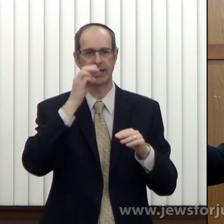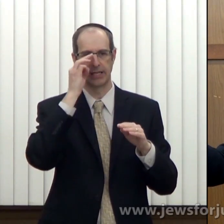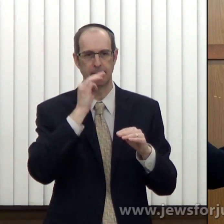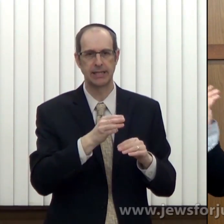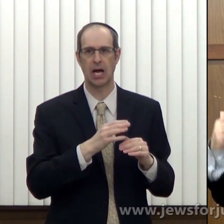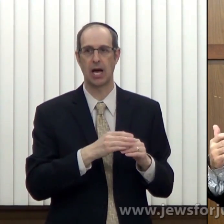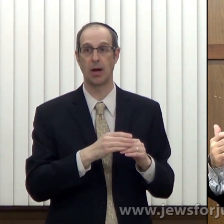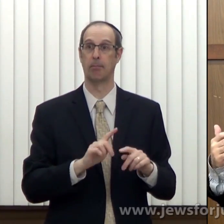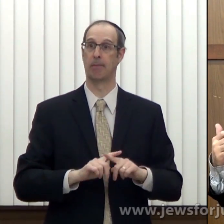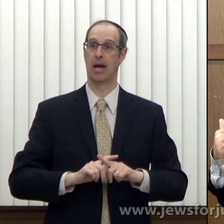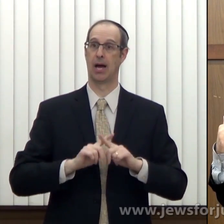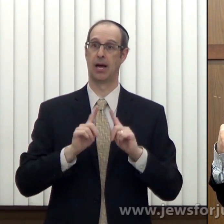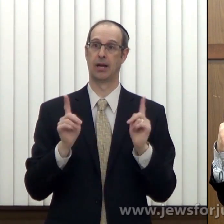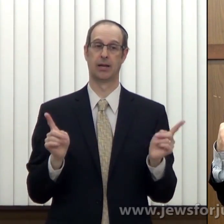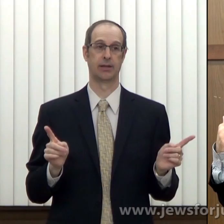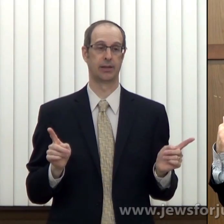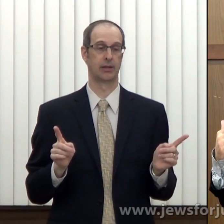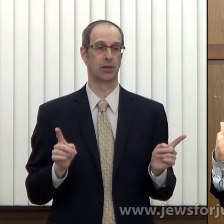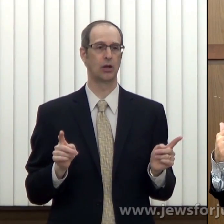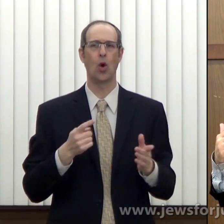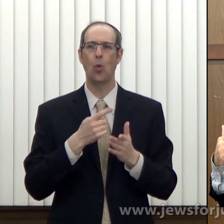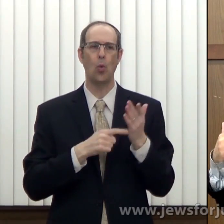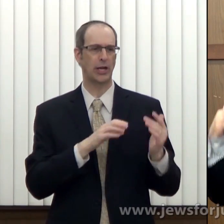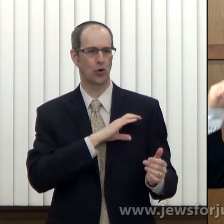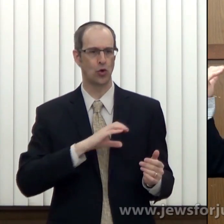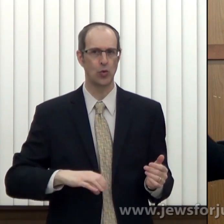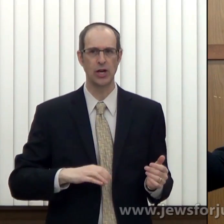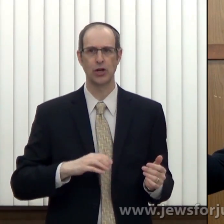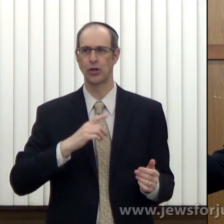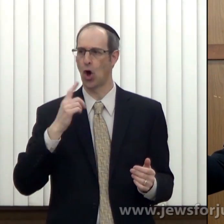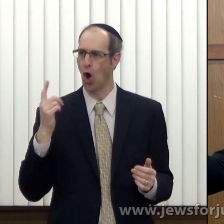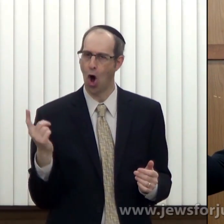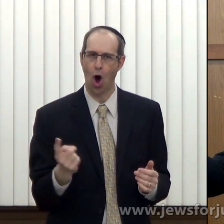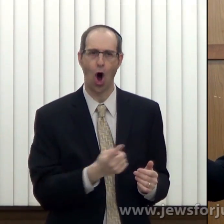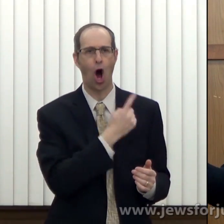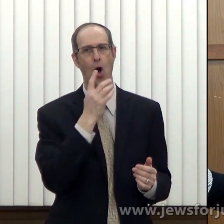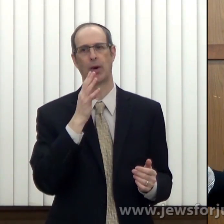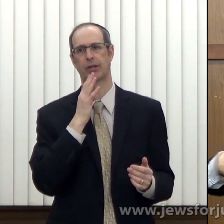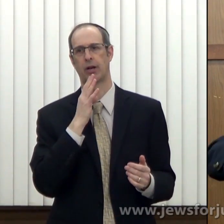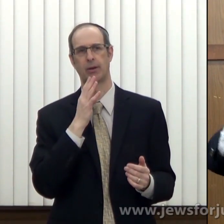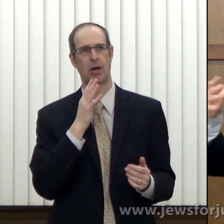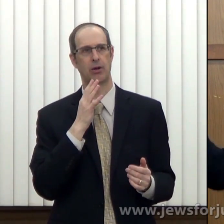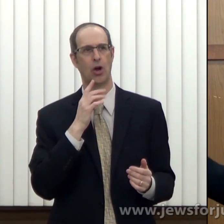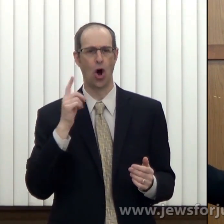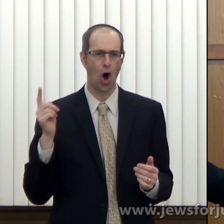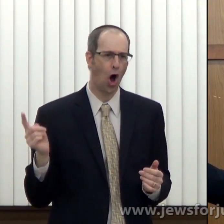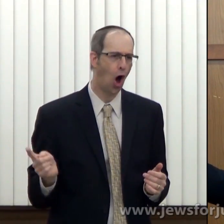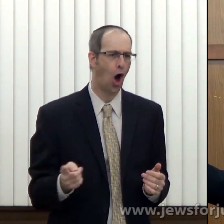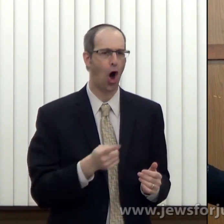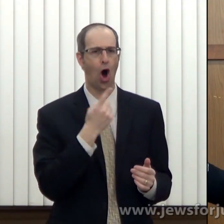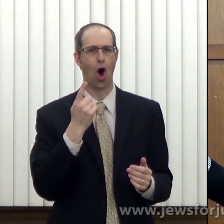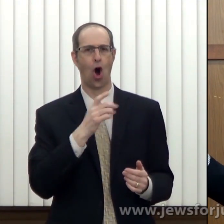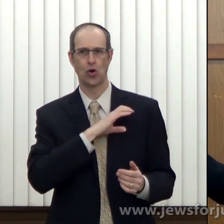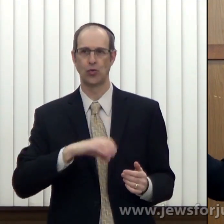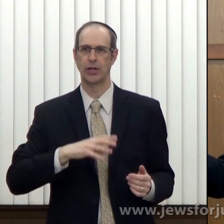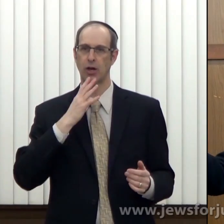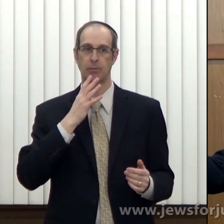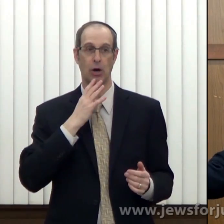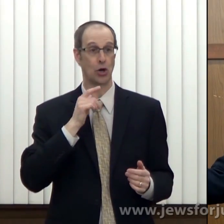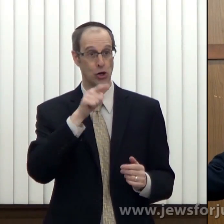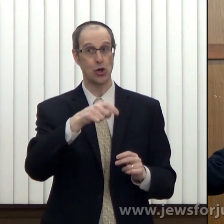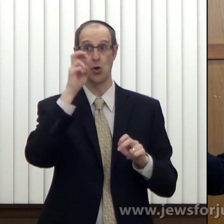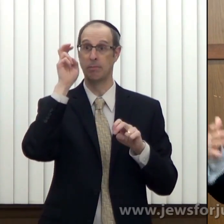Messiah. However, what do Christians always speak about? All Christians speak about is, do